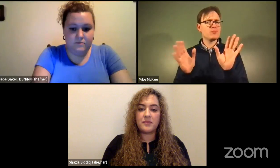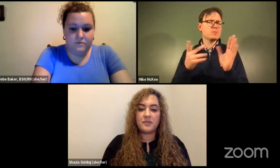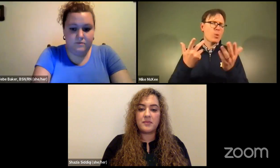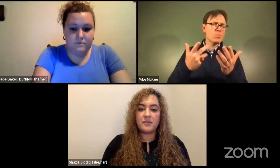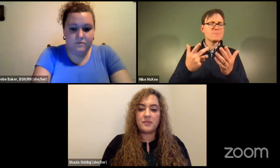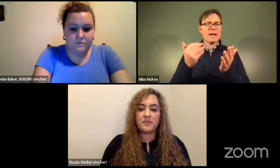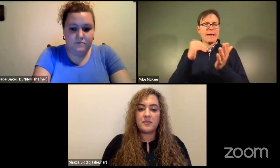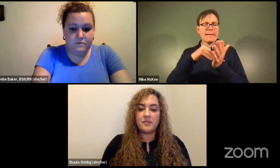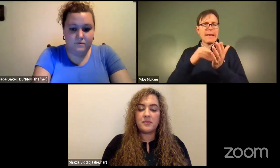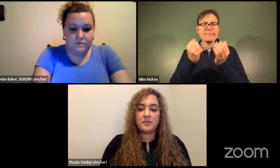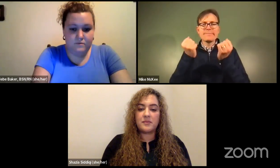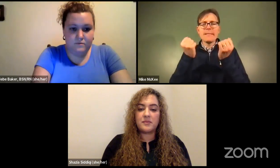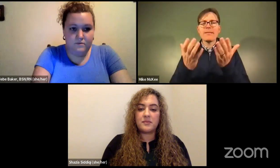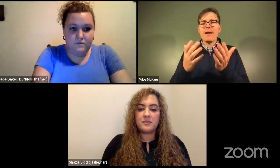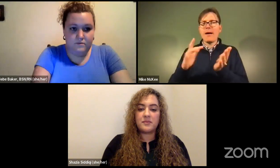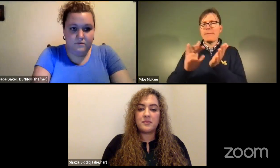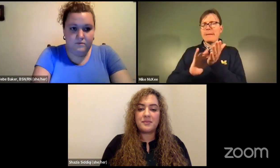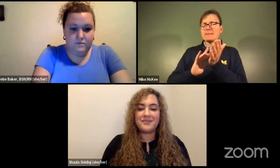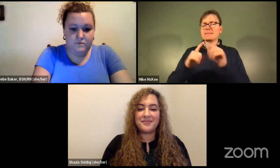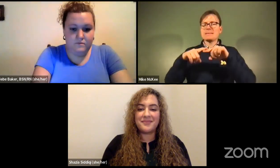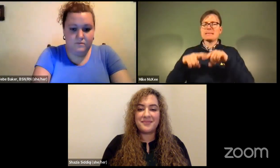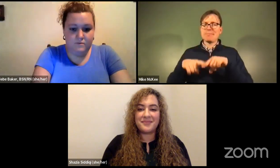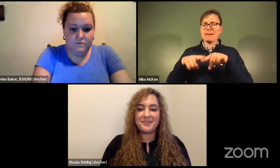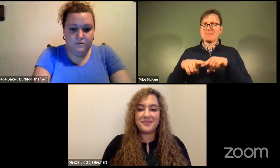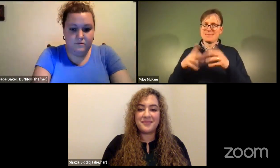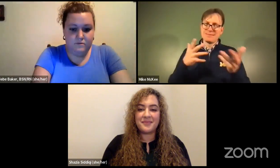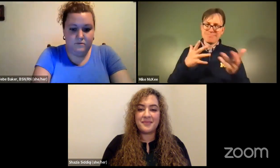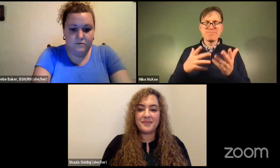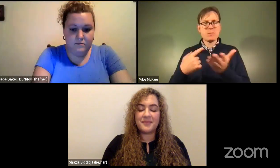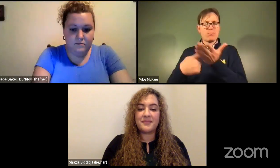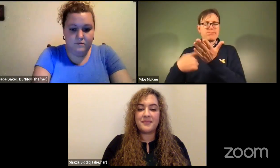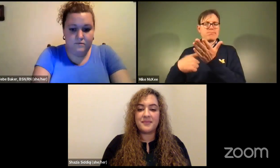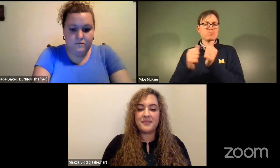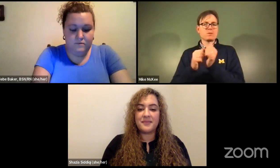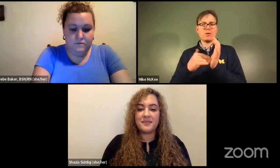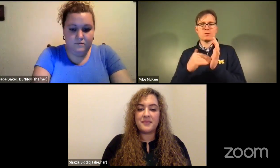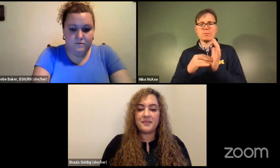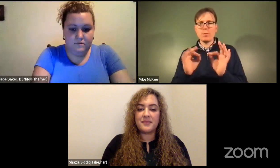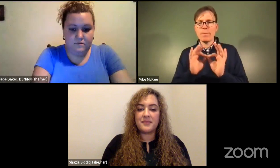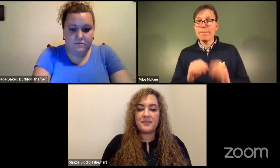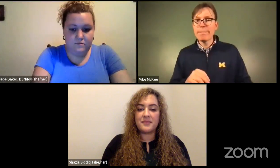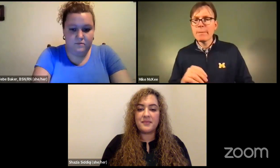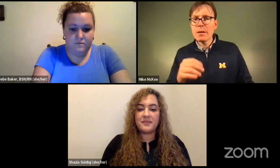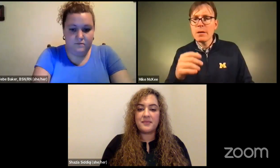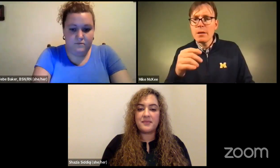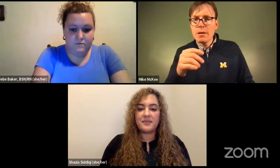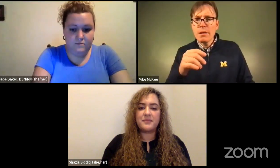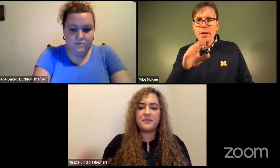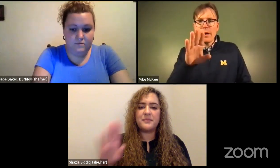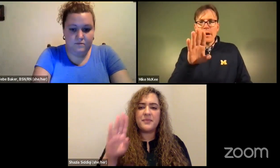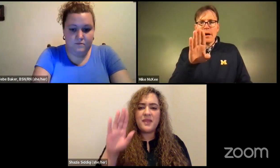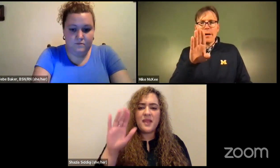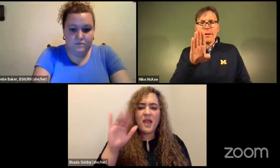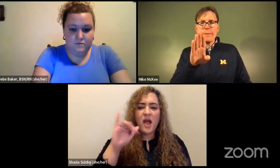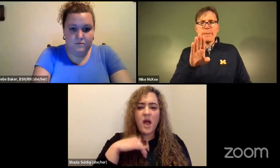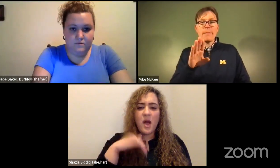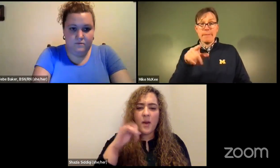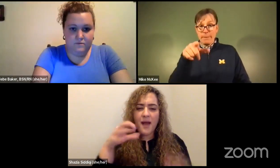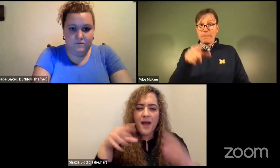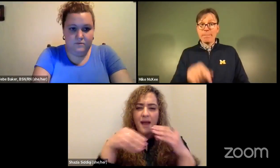your doctor and you should have a conversation about. There are many medications, so it depends on your situation for which one the doctor's going to